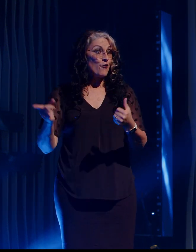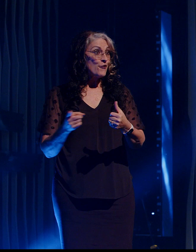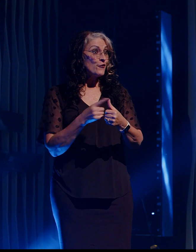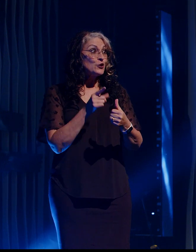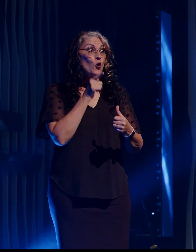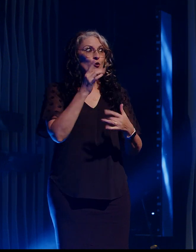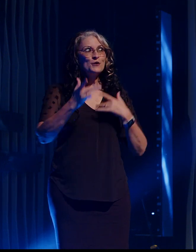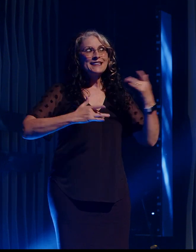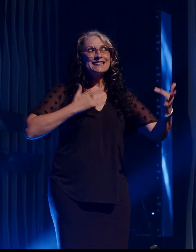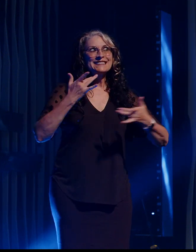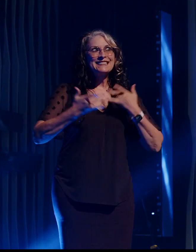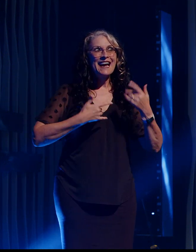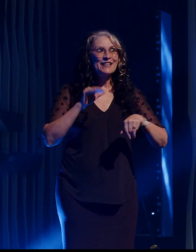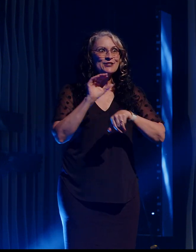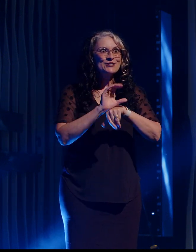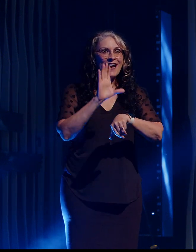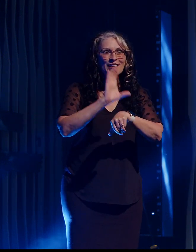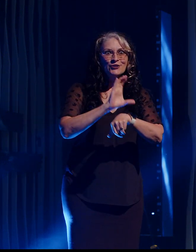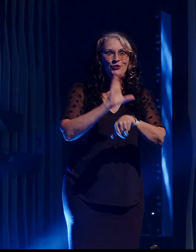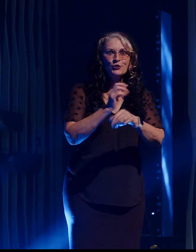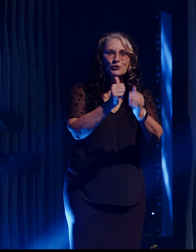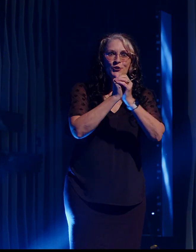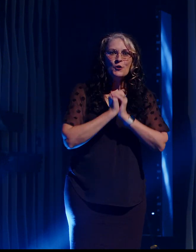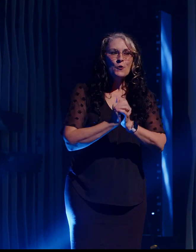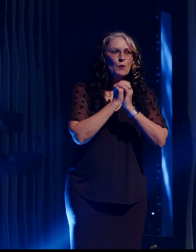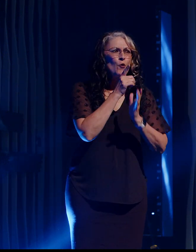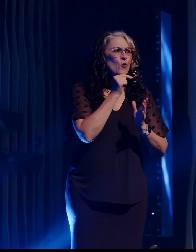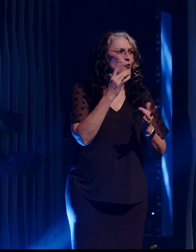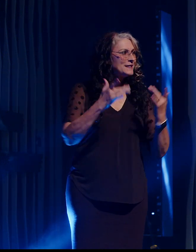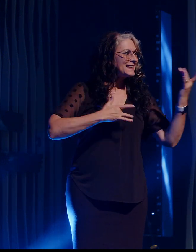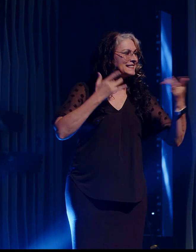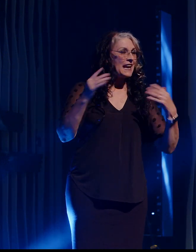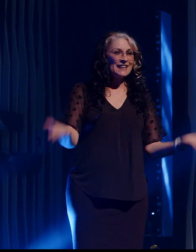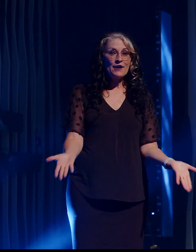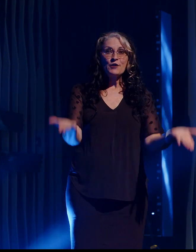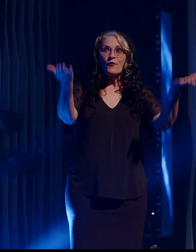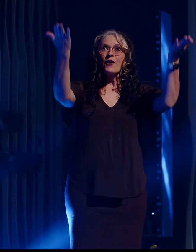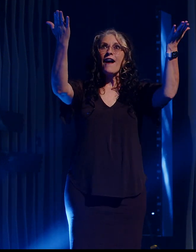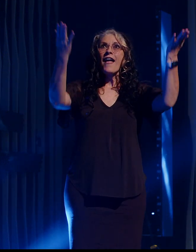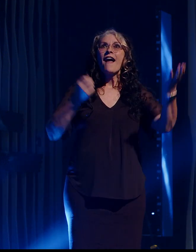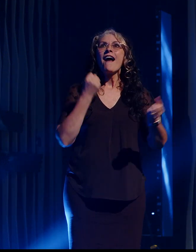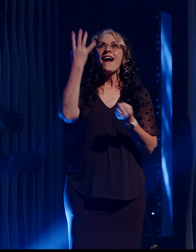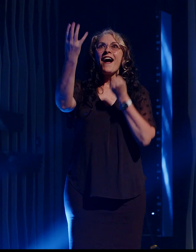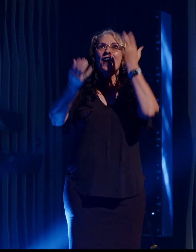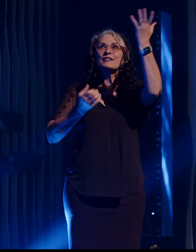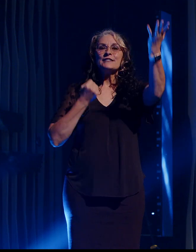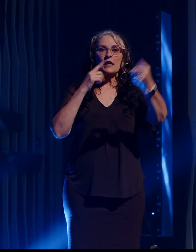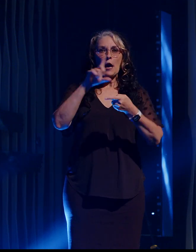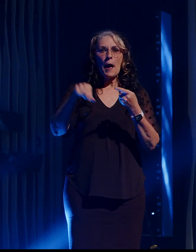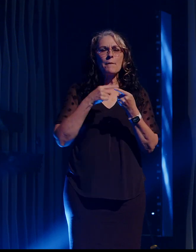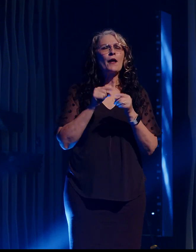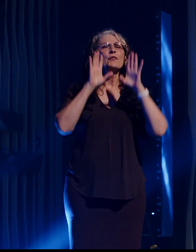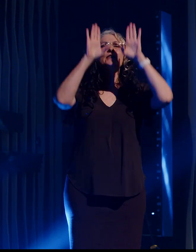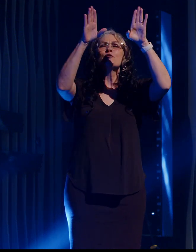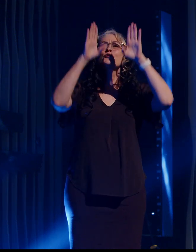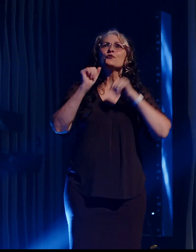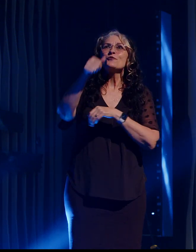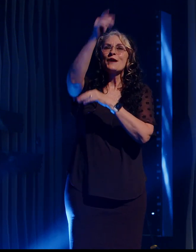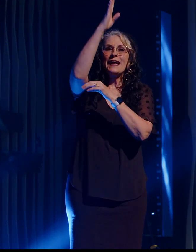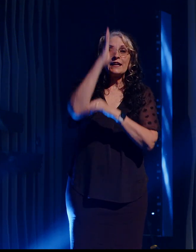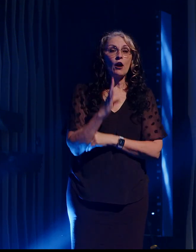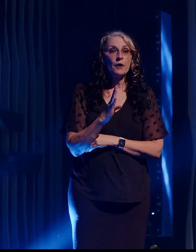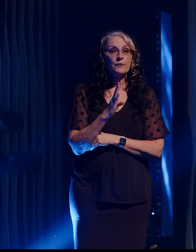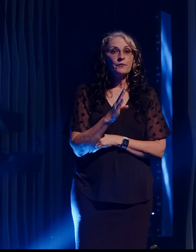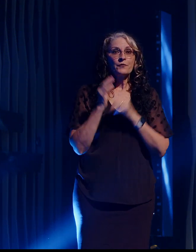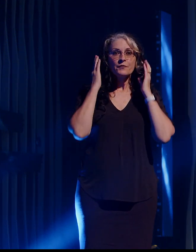there anybody excited to be in the house of the Lord tonight, to worship the Lord, to lift up our hands, to lift up our voices, and to sing about this great God?